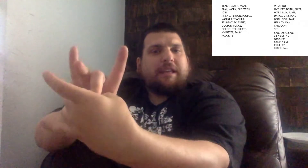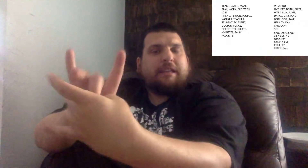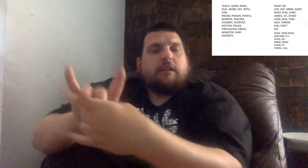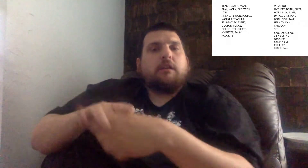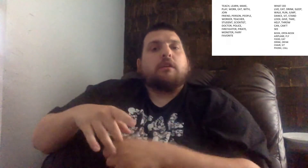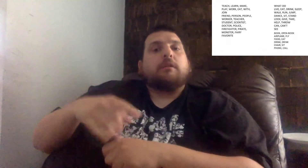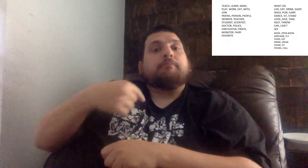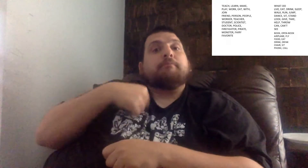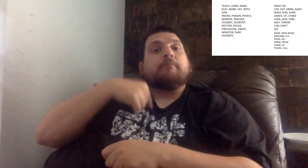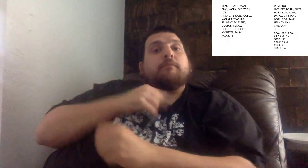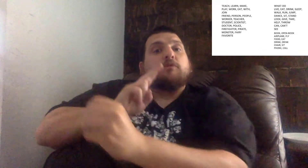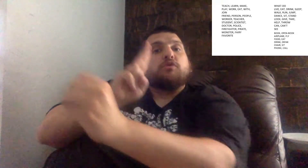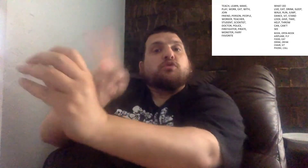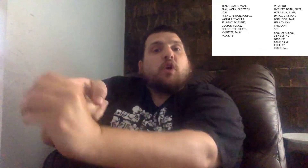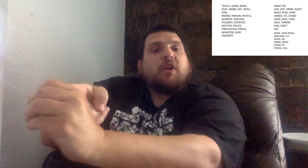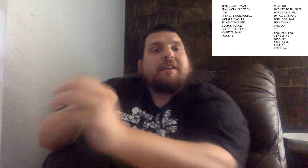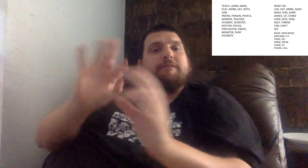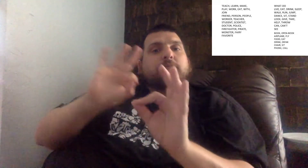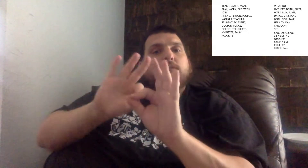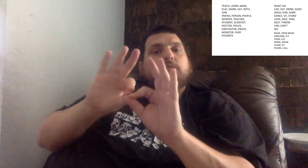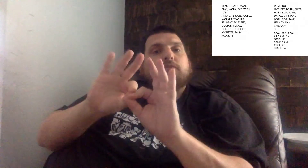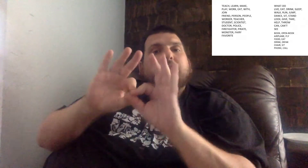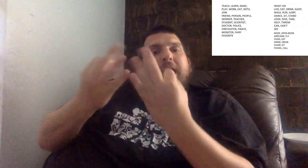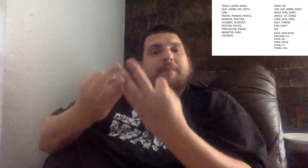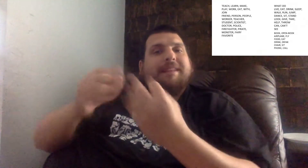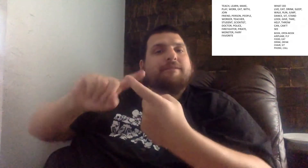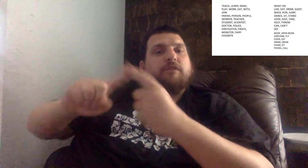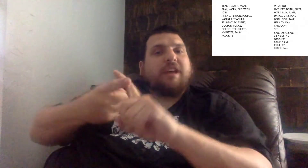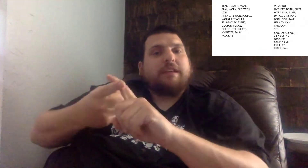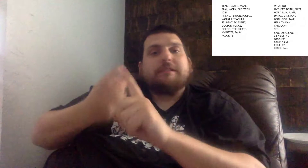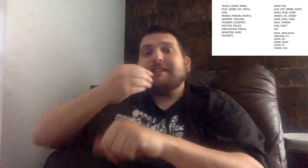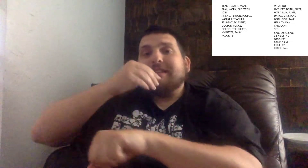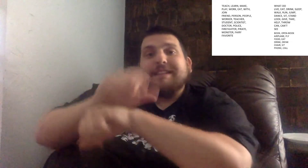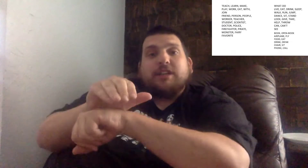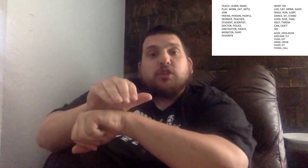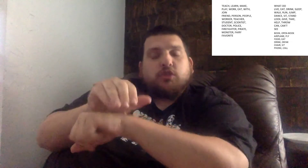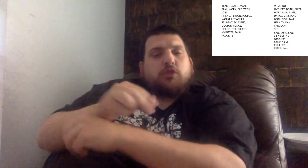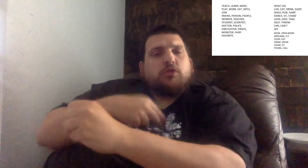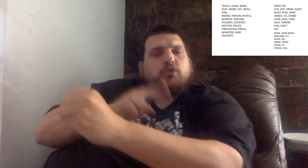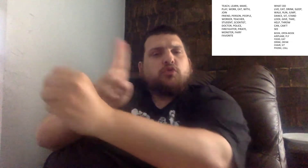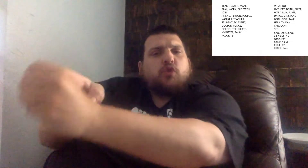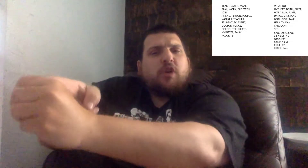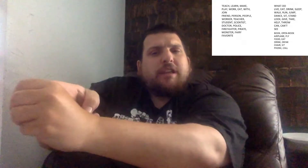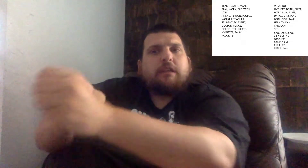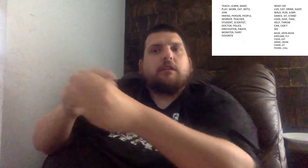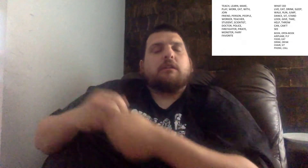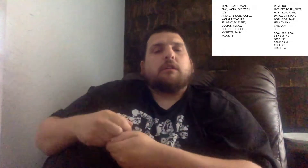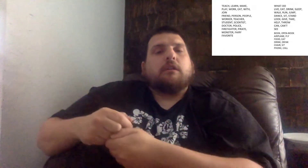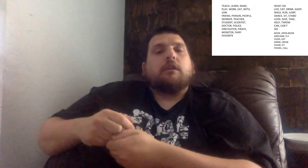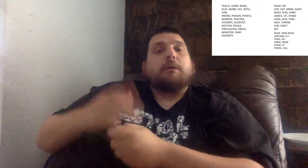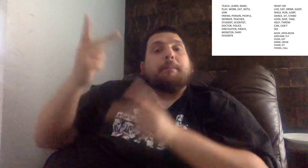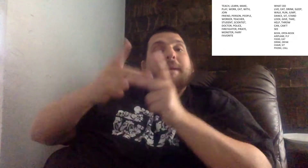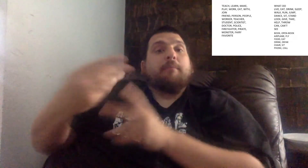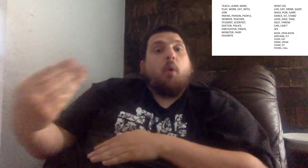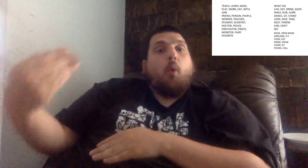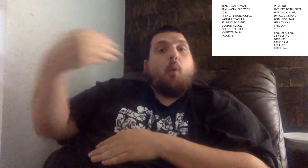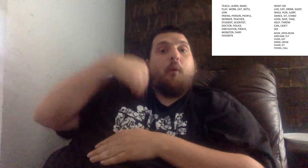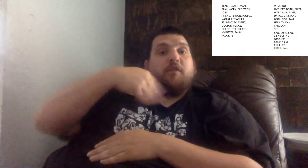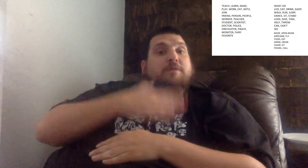as a member, or I can join family and friends who are going for dinner. I can join them, or people